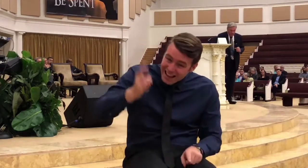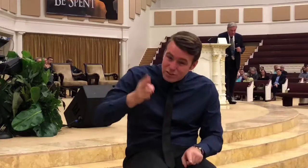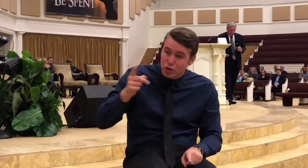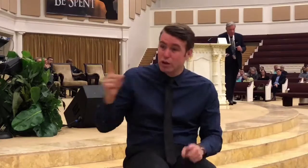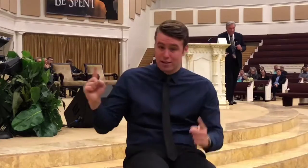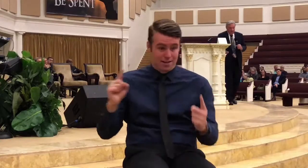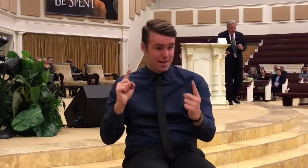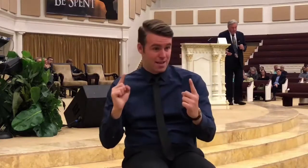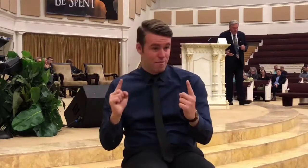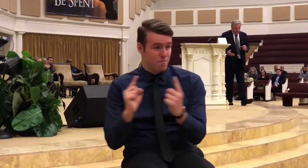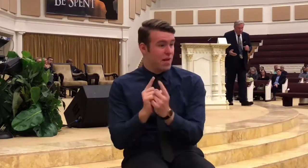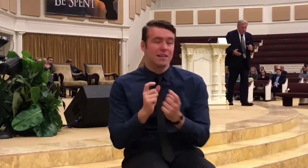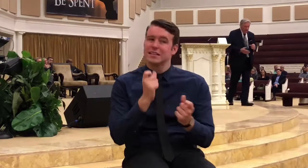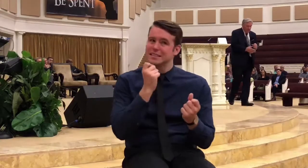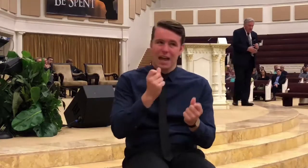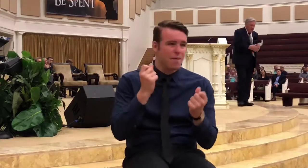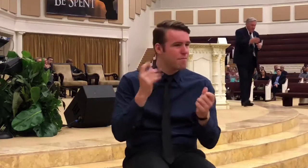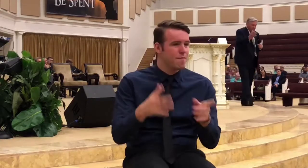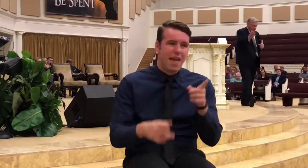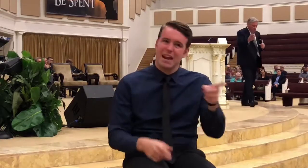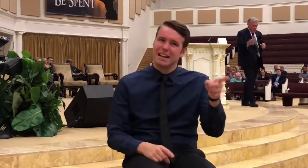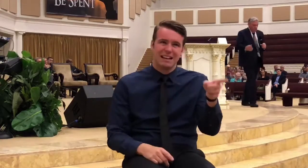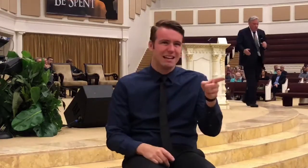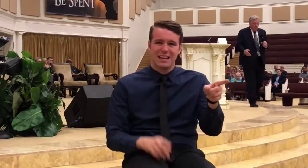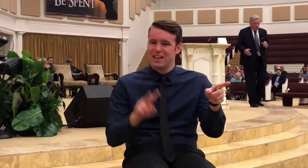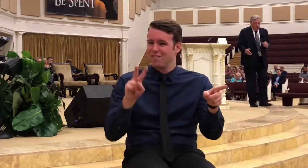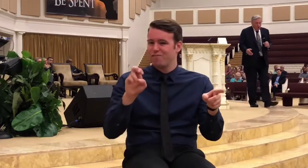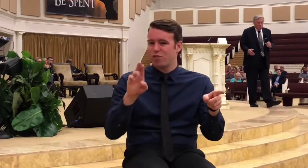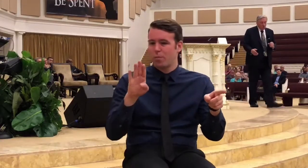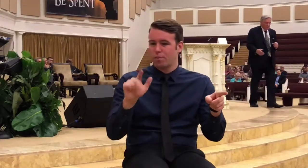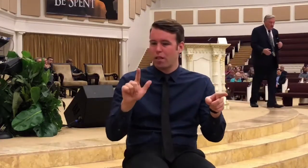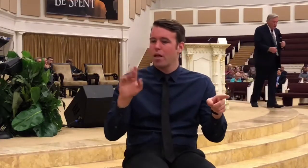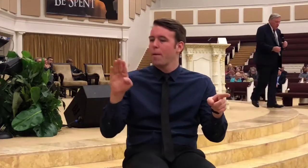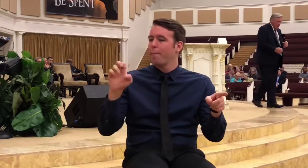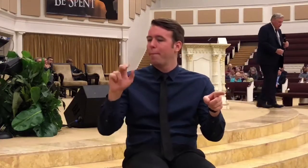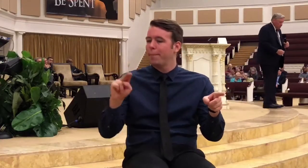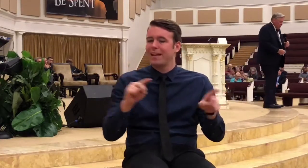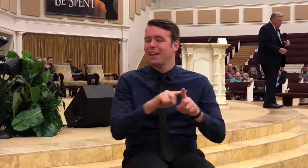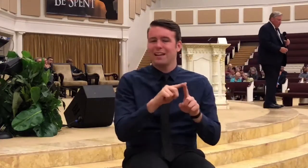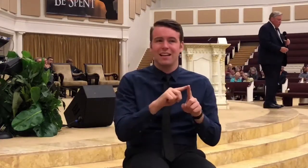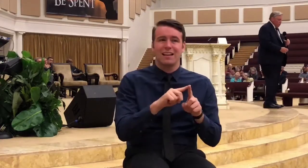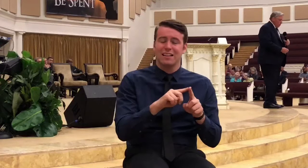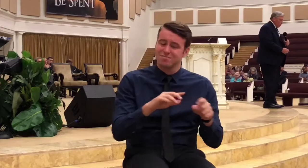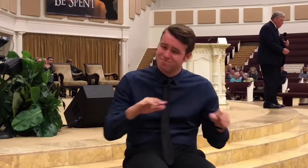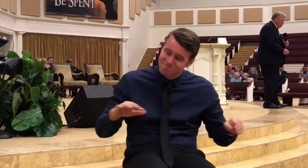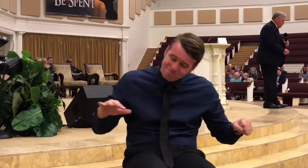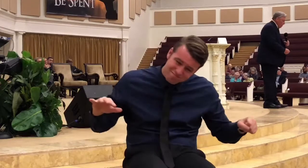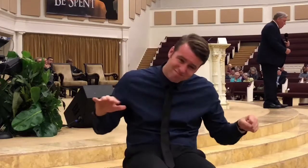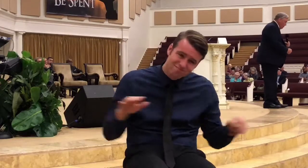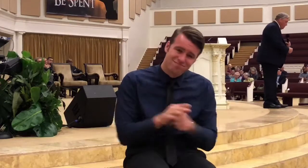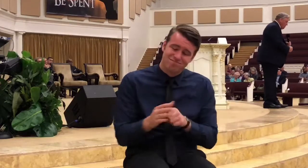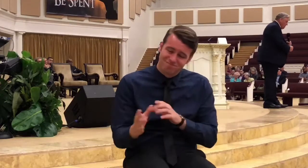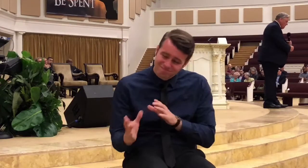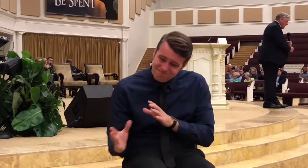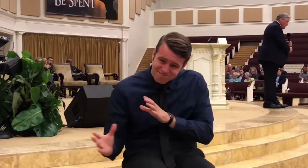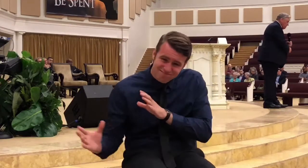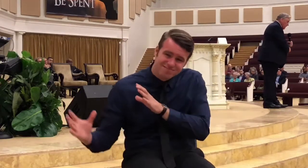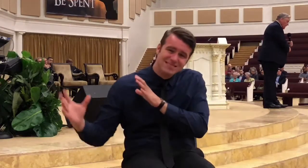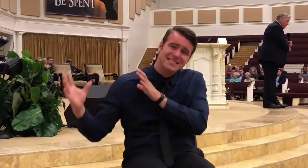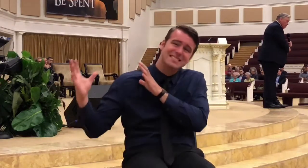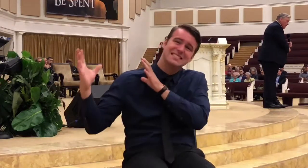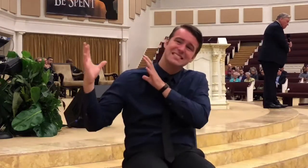met. Not many of these kind of men in any venue who takes on his own shoulders alone